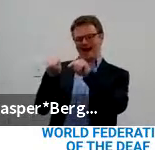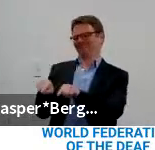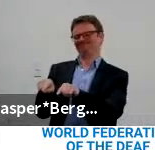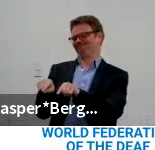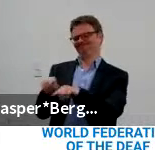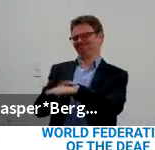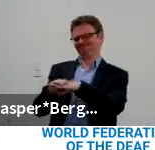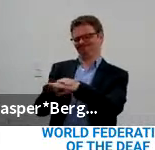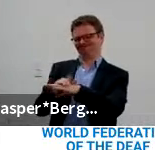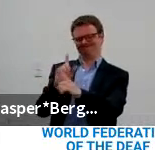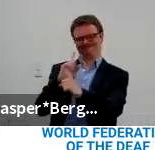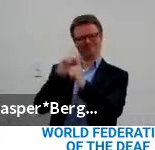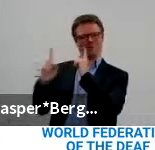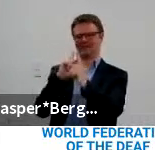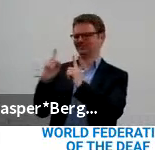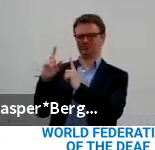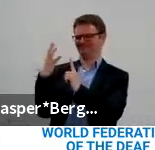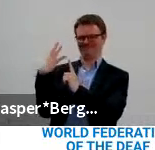by the deaf people.